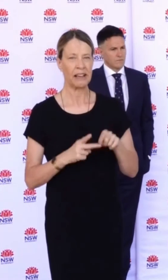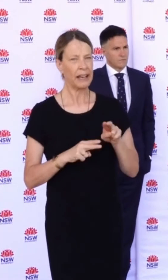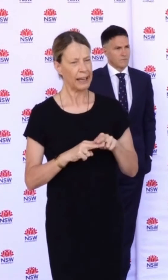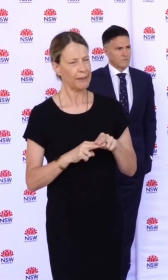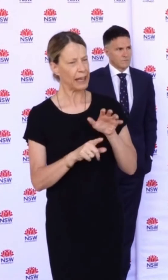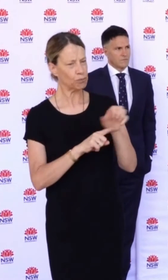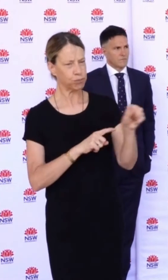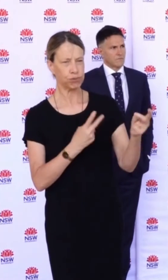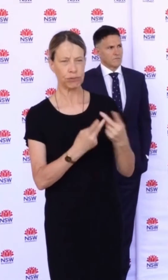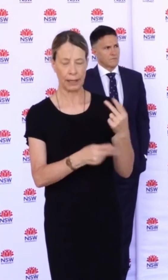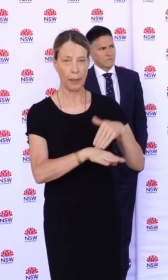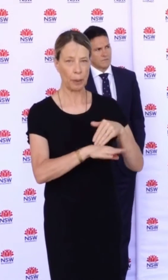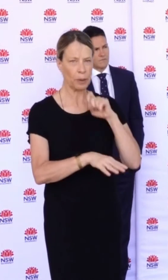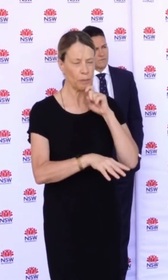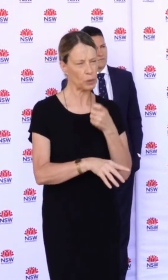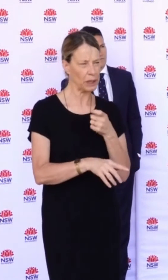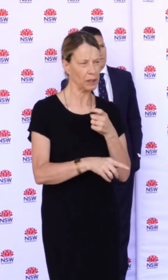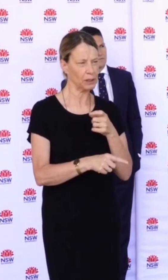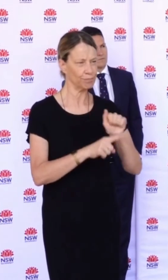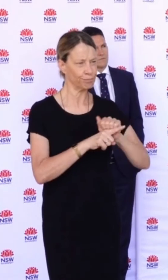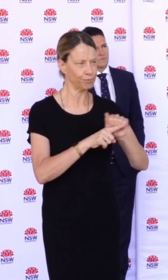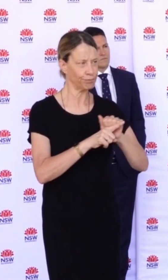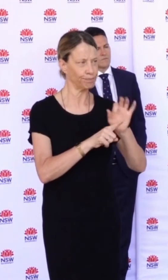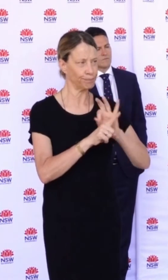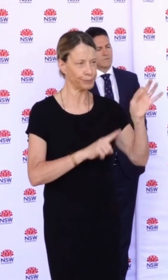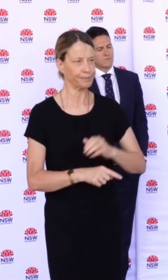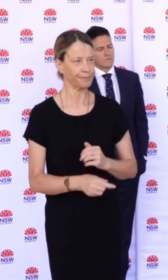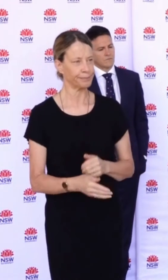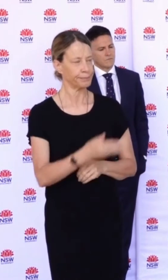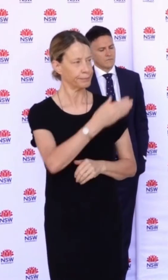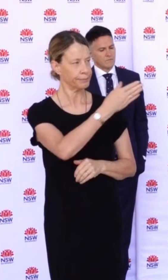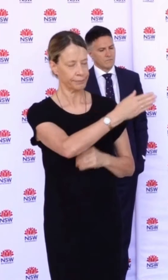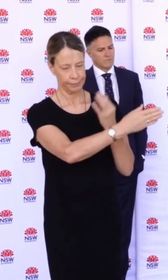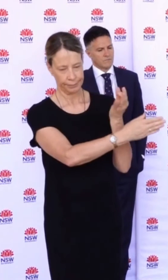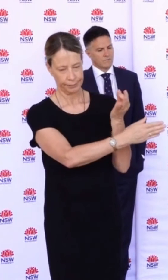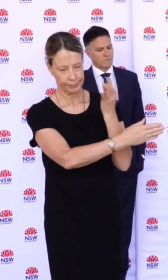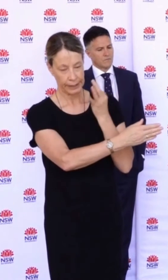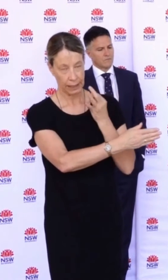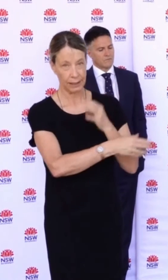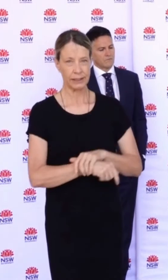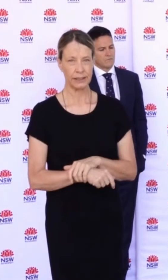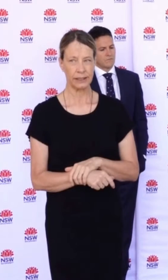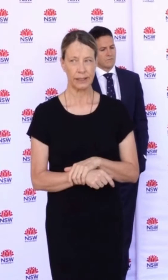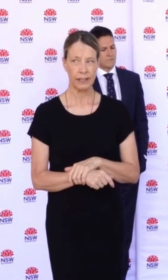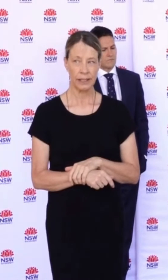they do vary regularly. And so we'd have to be looking at the fact that we would have variants at some stage